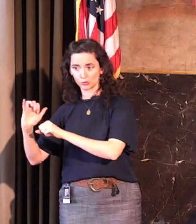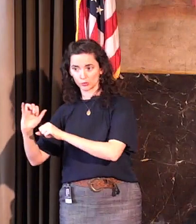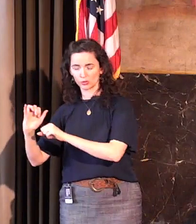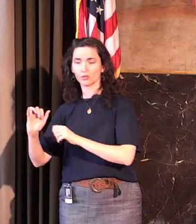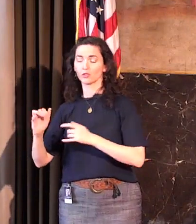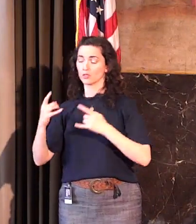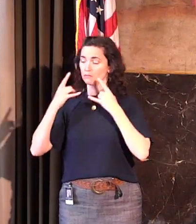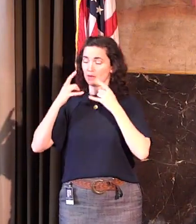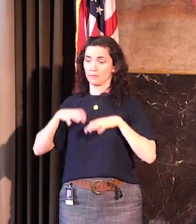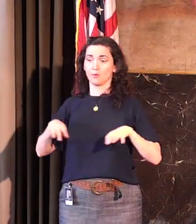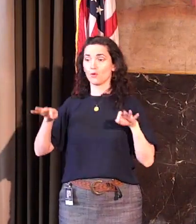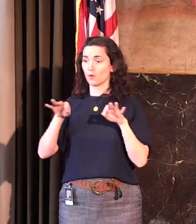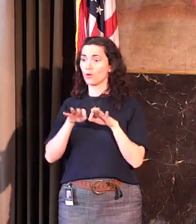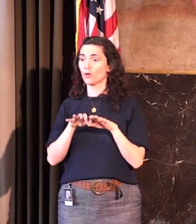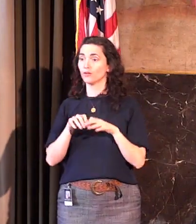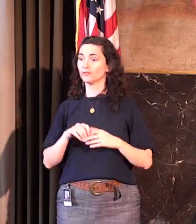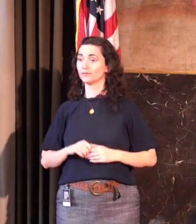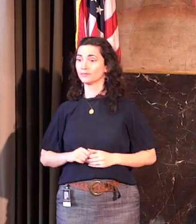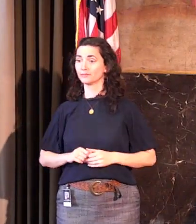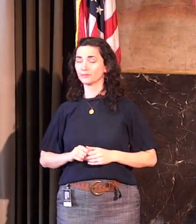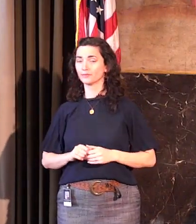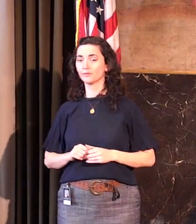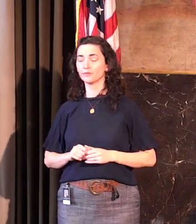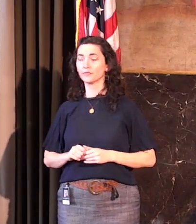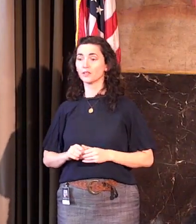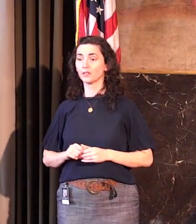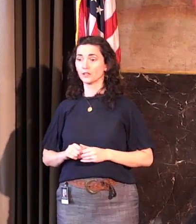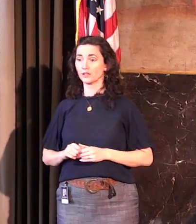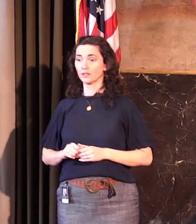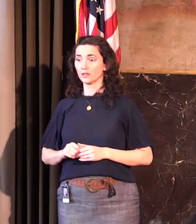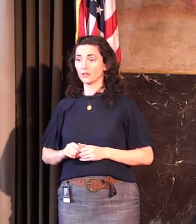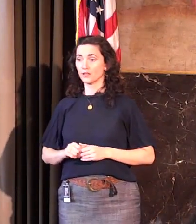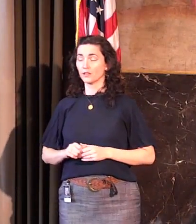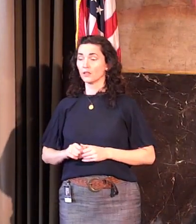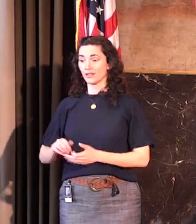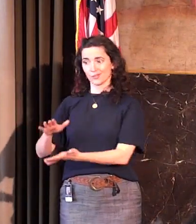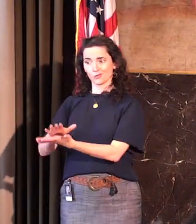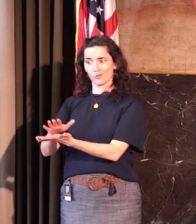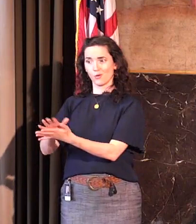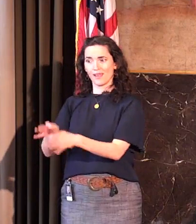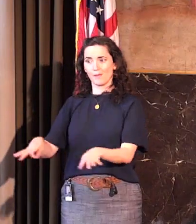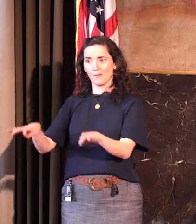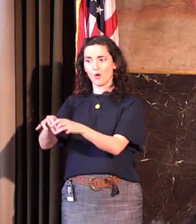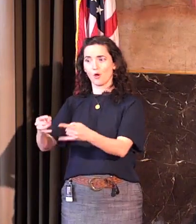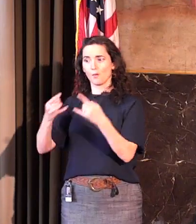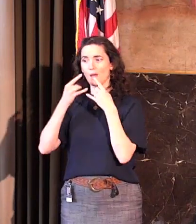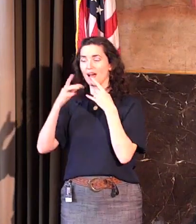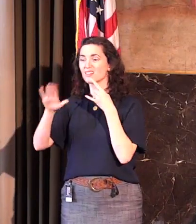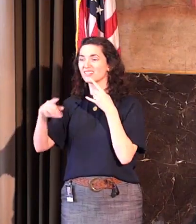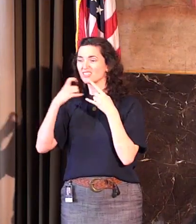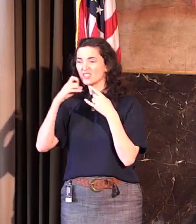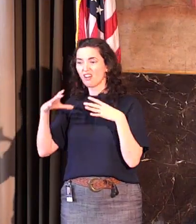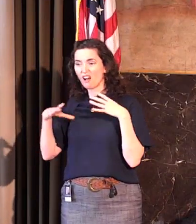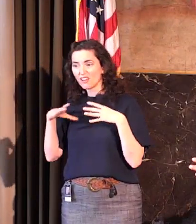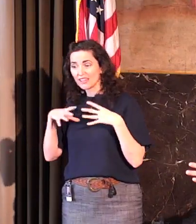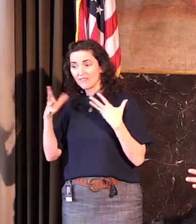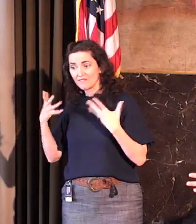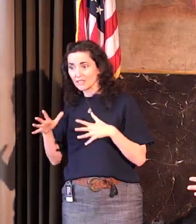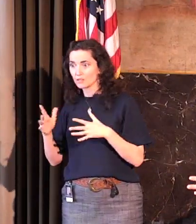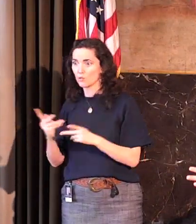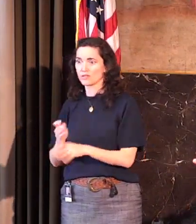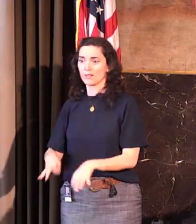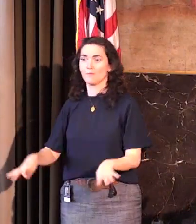proximity to the wearers of masks, masking is important. Masking is important in schools, especially after holidays, but really anytime, because you